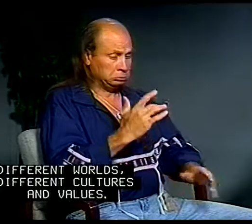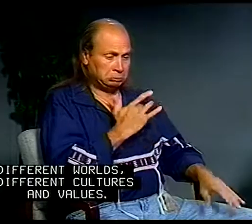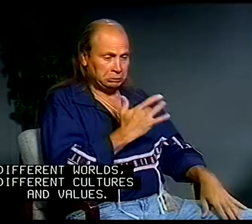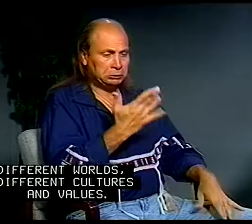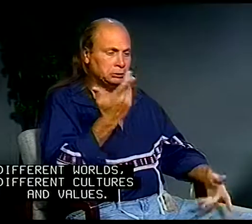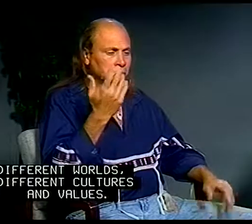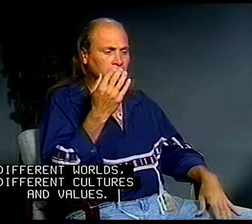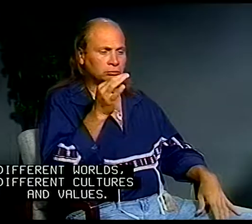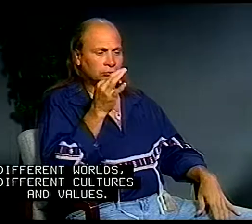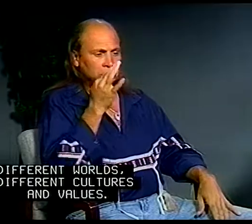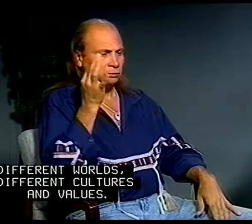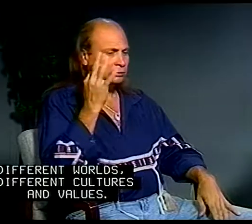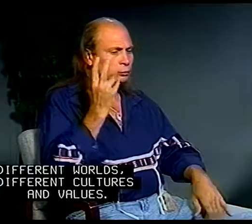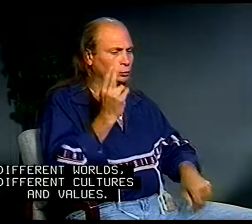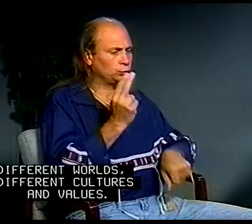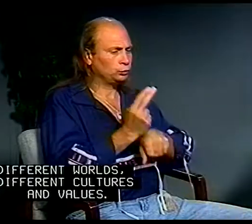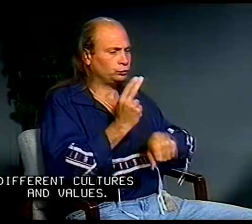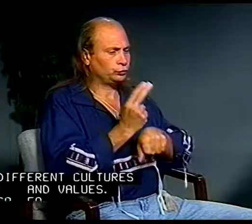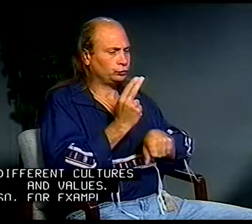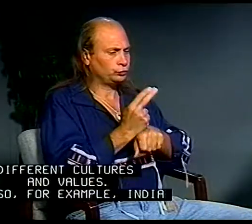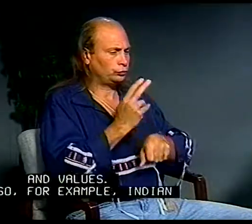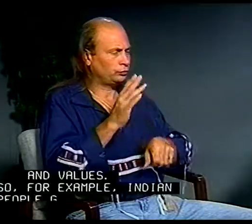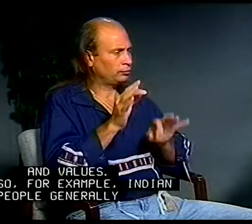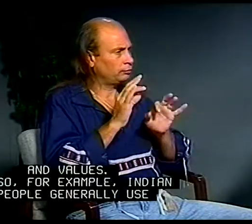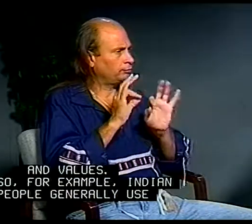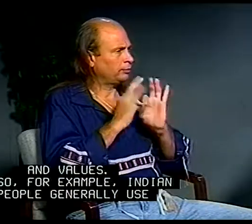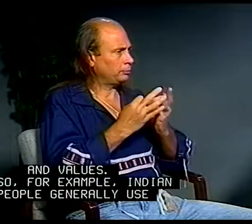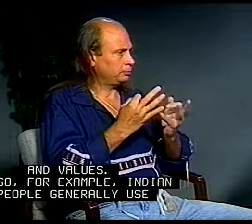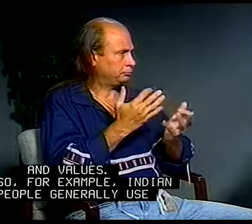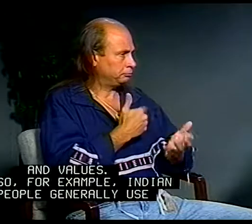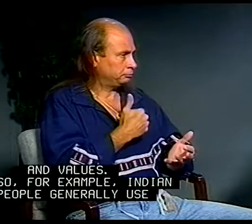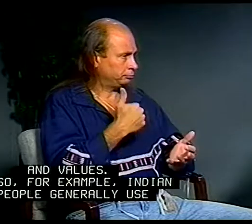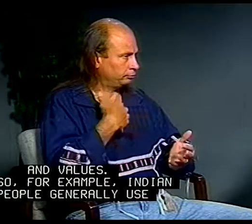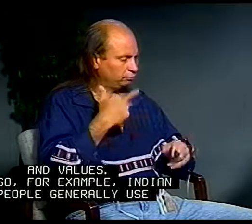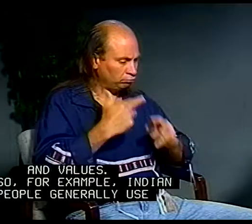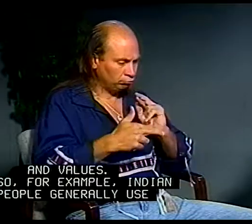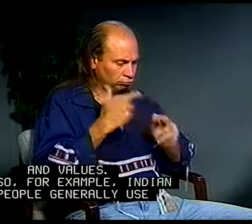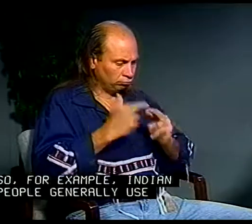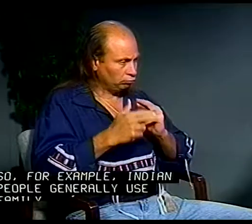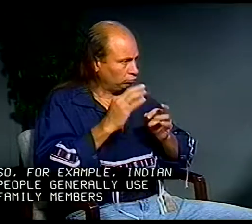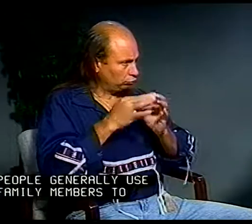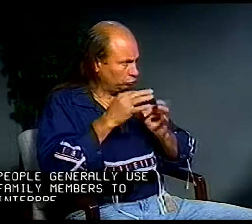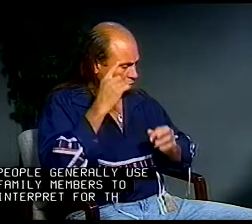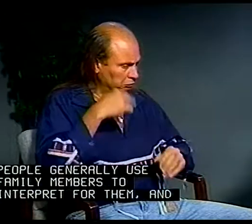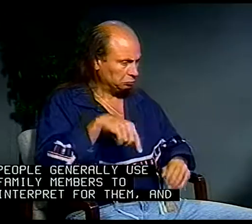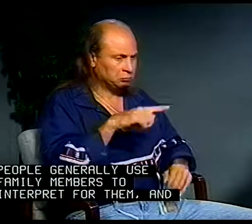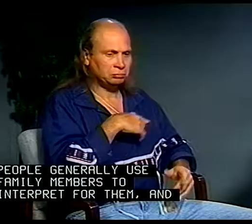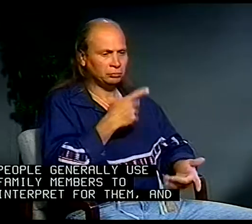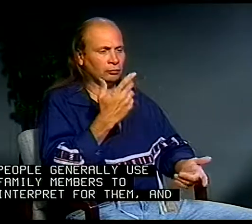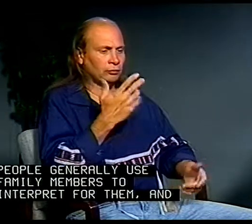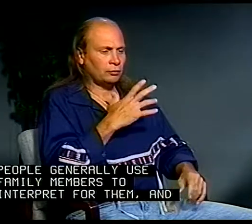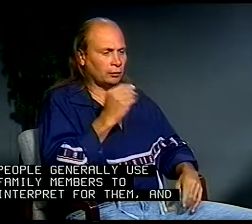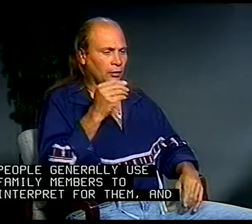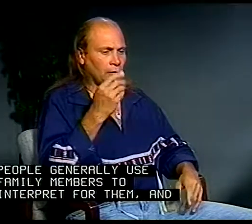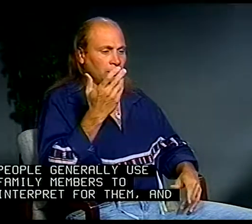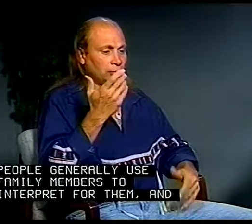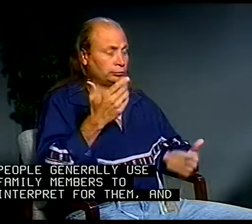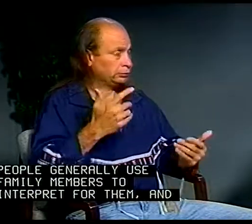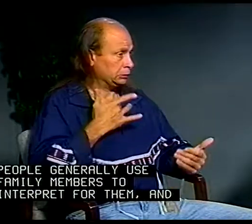in these different worlds, different cultures and values. So, for example, Indian people generally use family